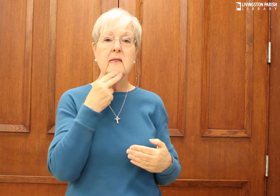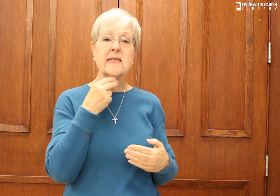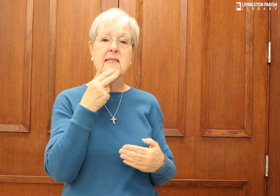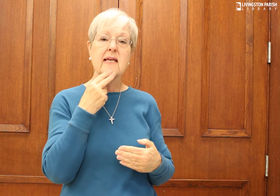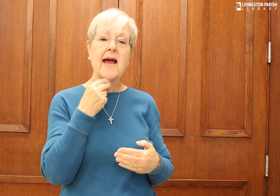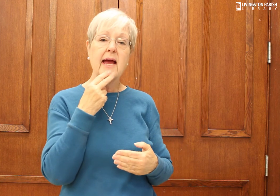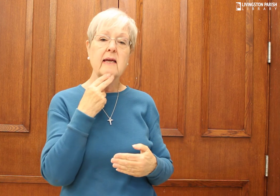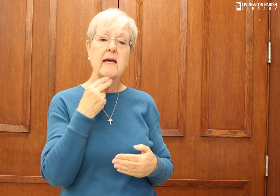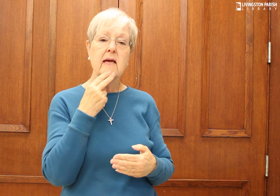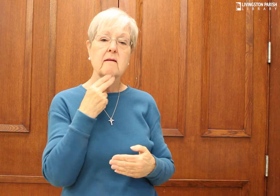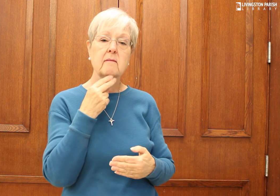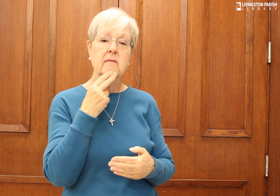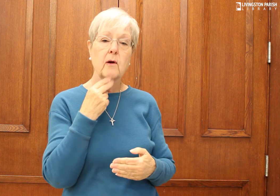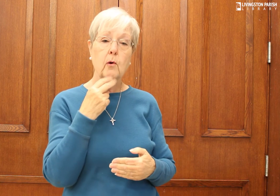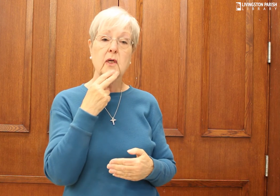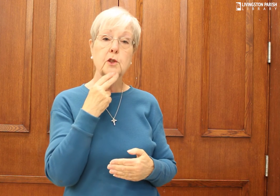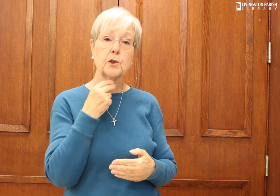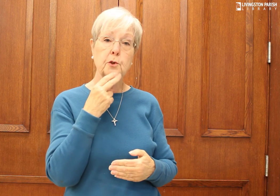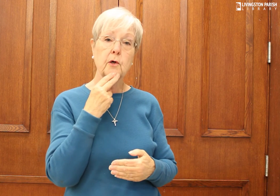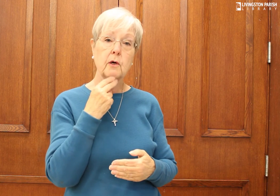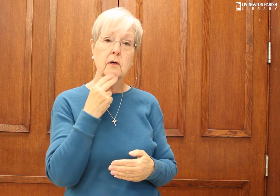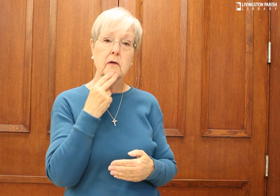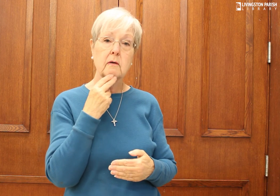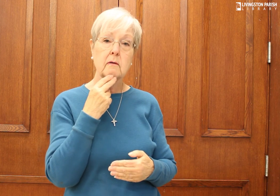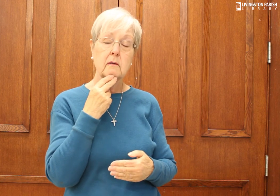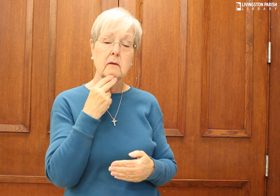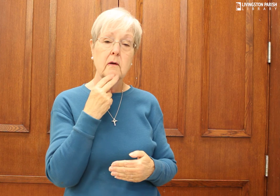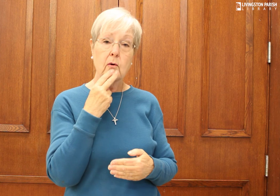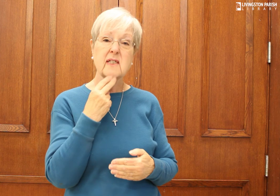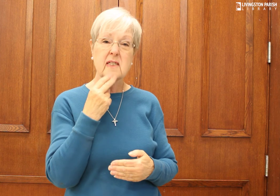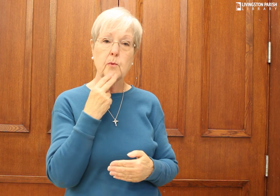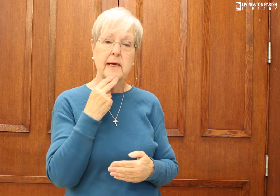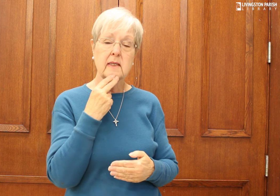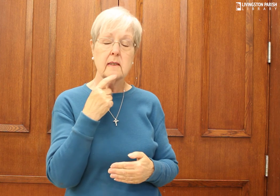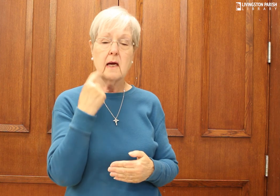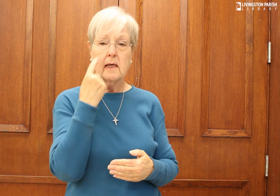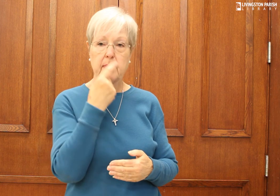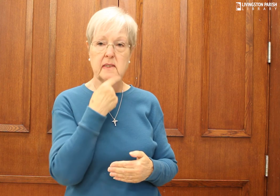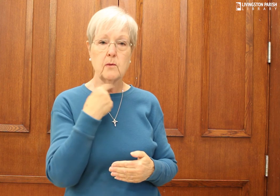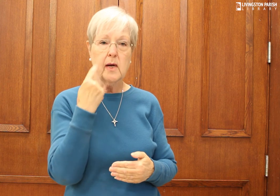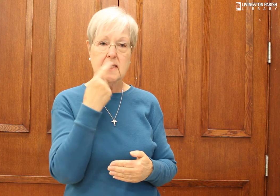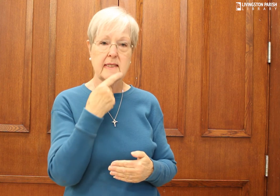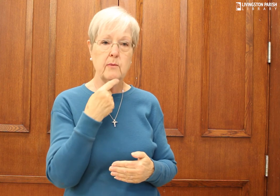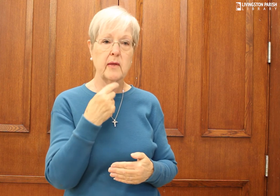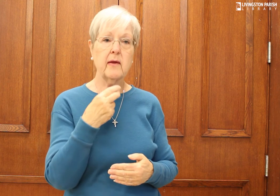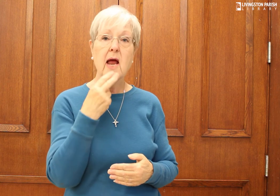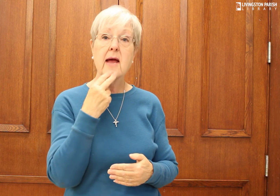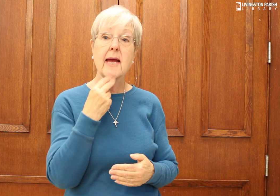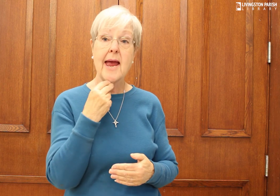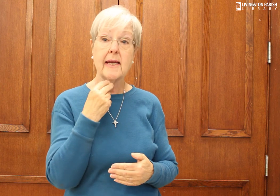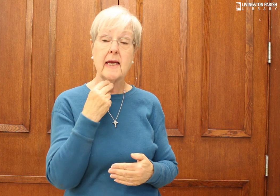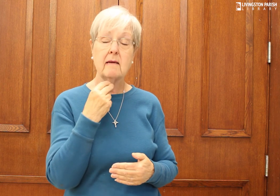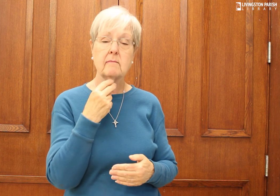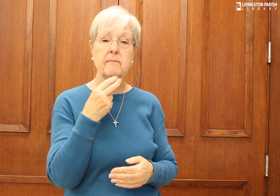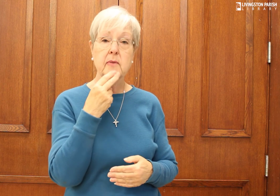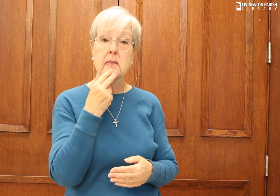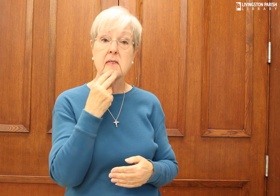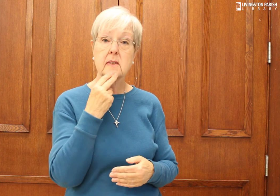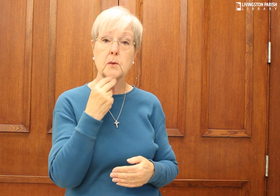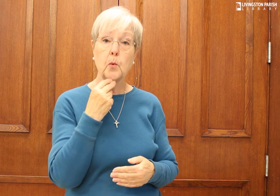This is candy, or it's sugar, or it's sweet. It depends on what I say with it. Candy,